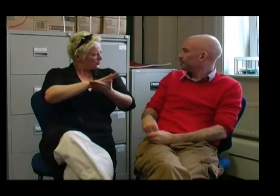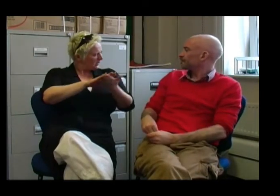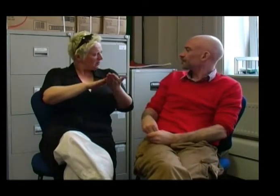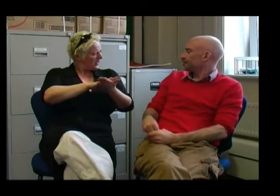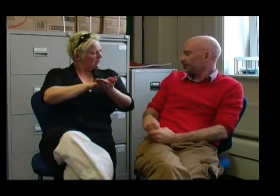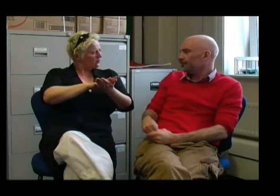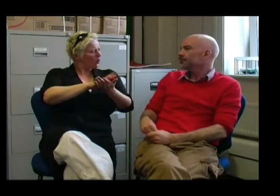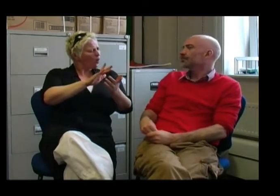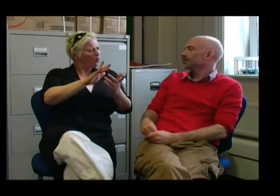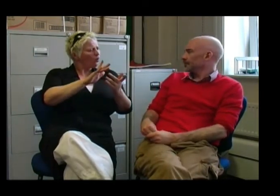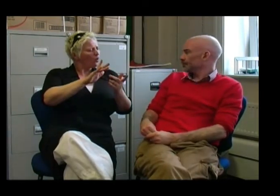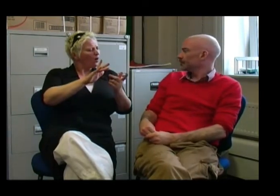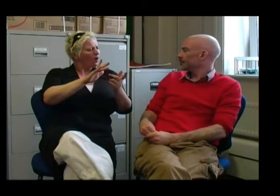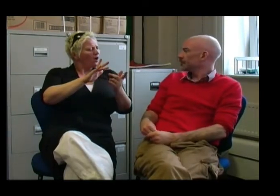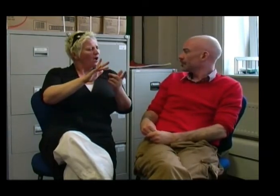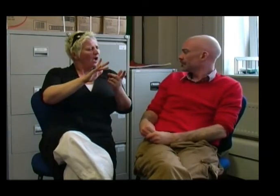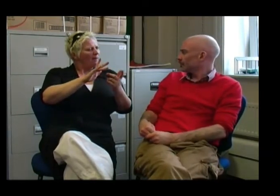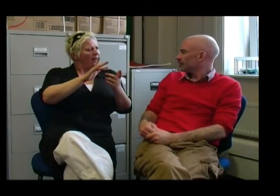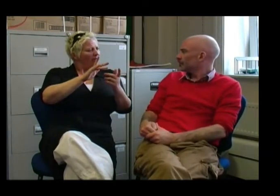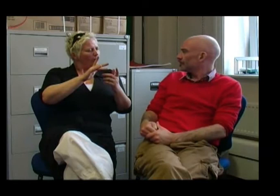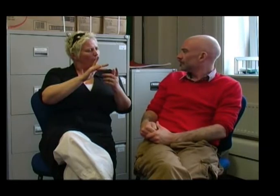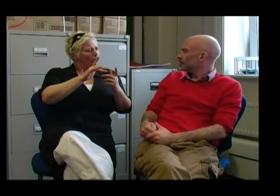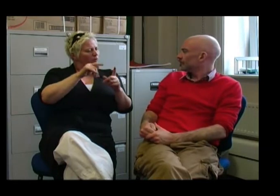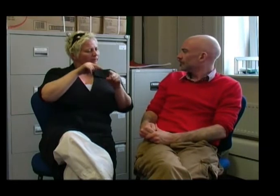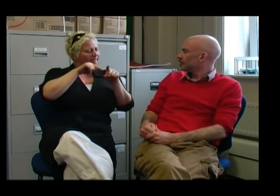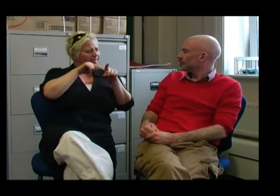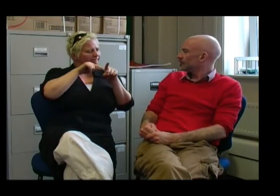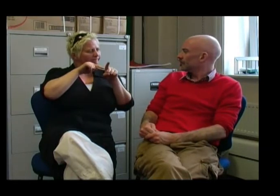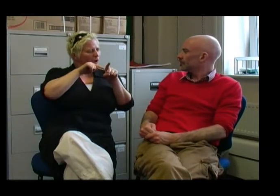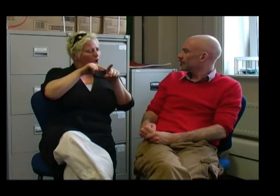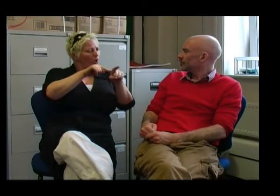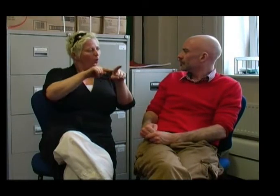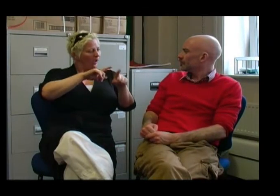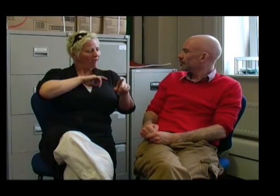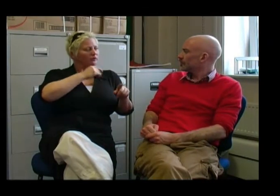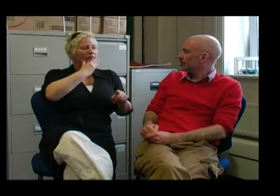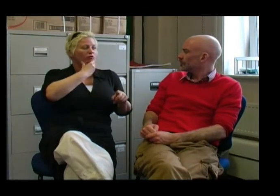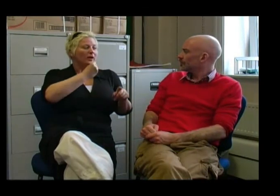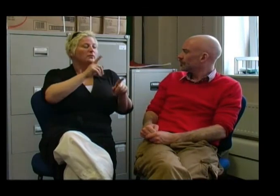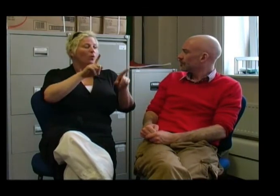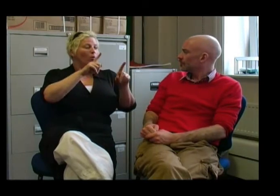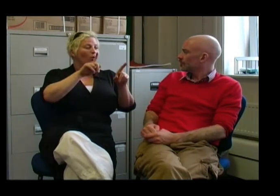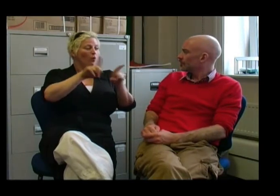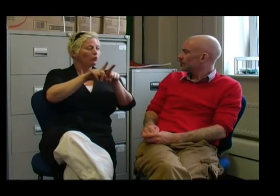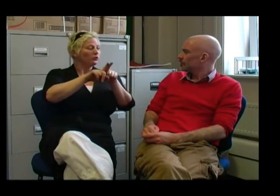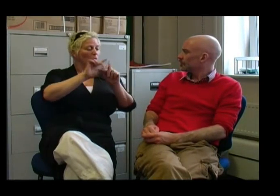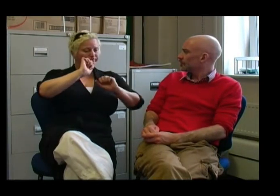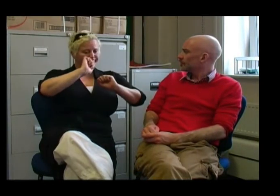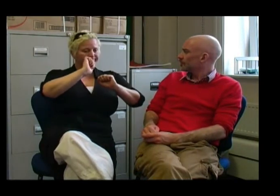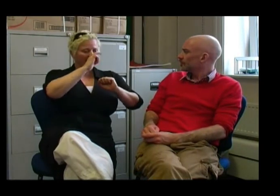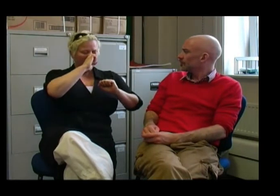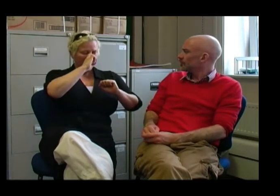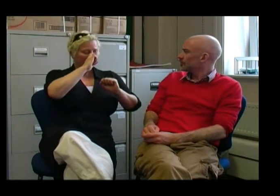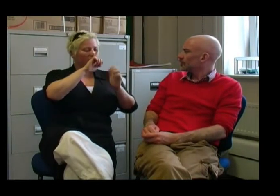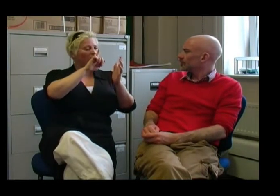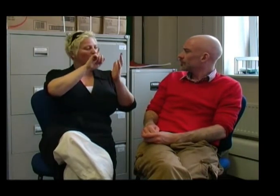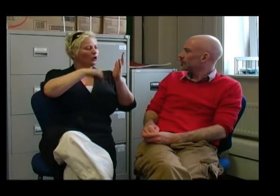different stories, it's all the same context of the scenes that run parallel. So you follow Chris and